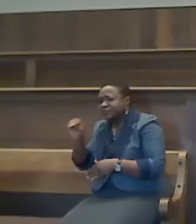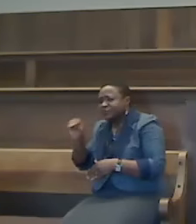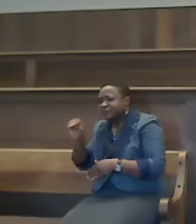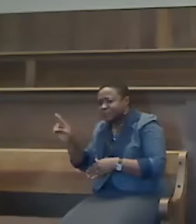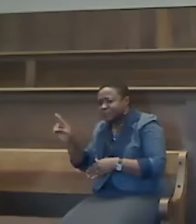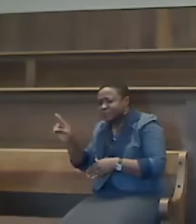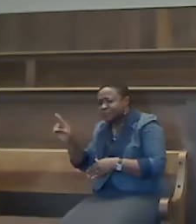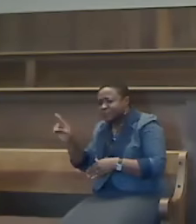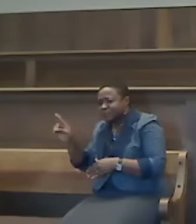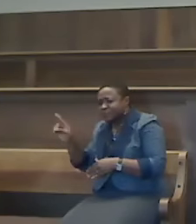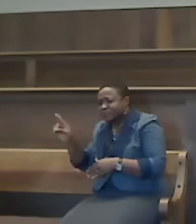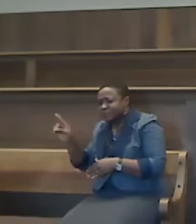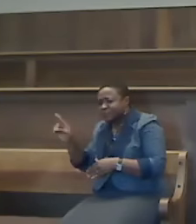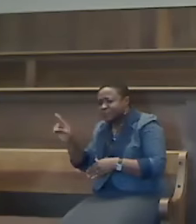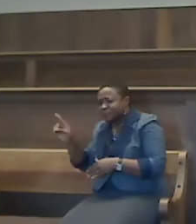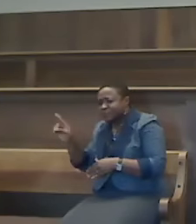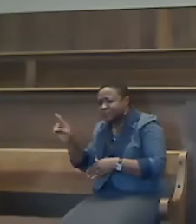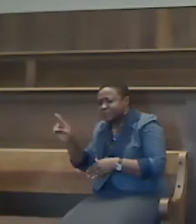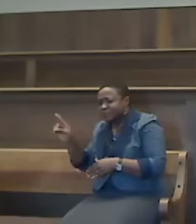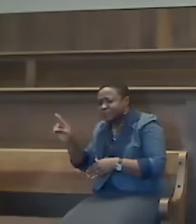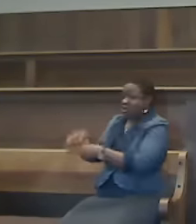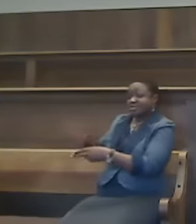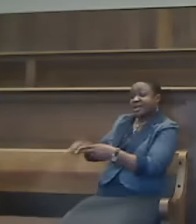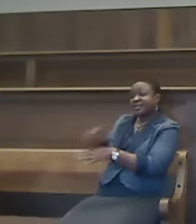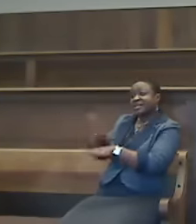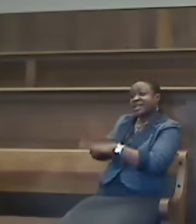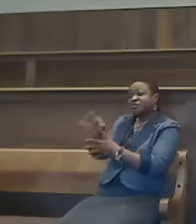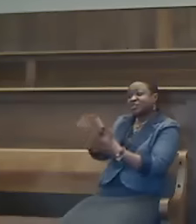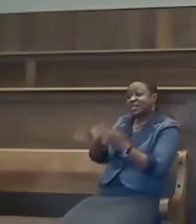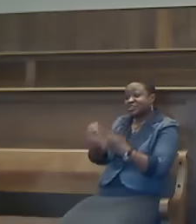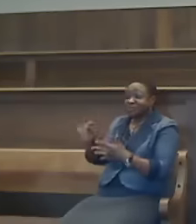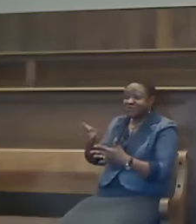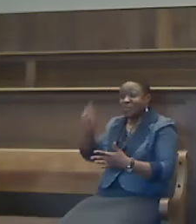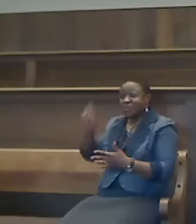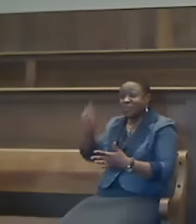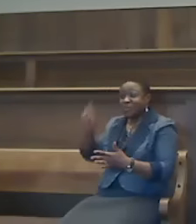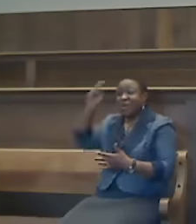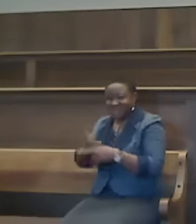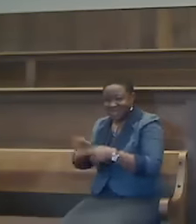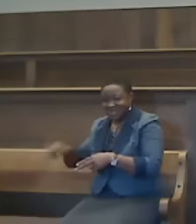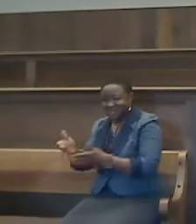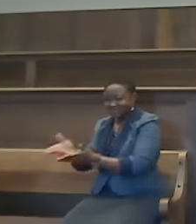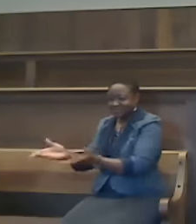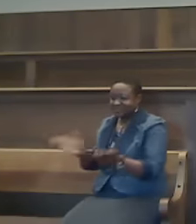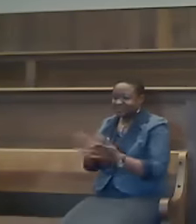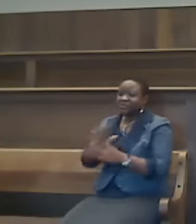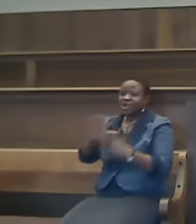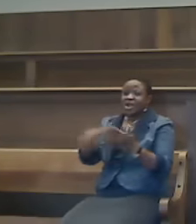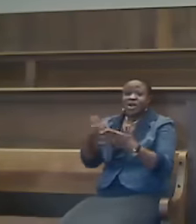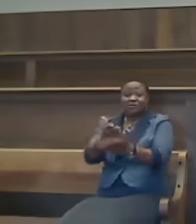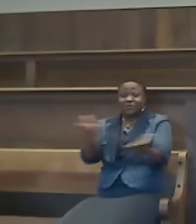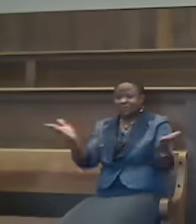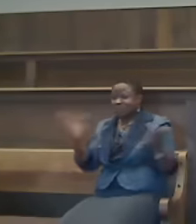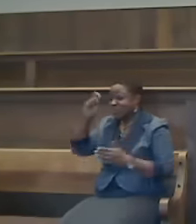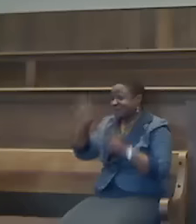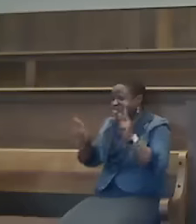be the ones who survive. And I call that the natural selection of the wise. So all of you here tonight are very wise